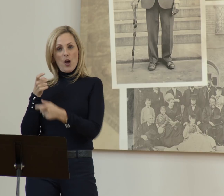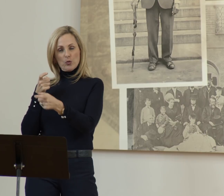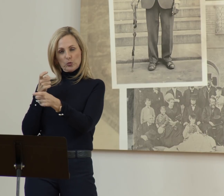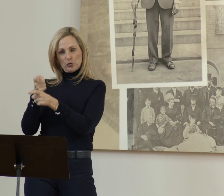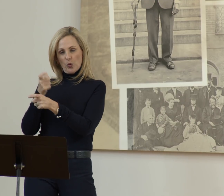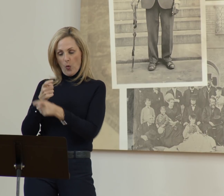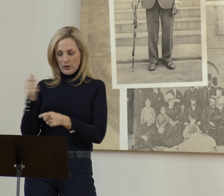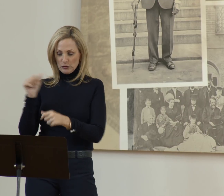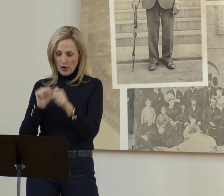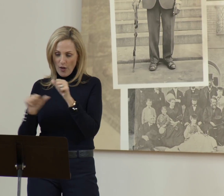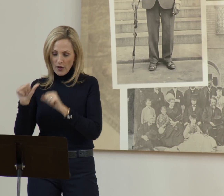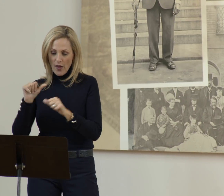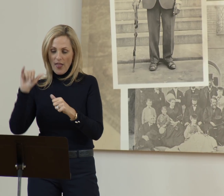day.